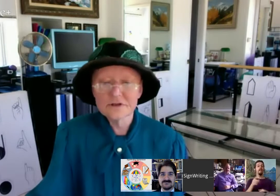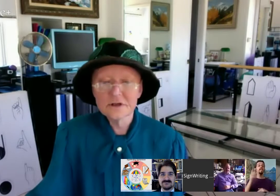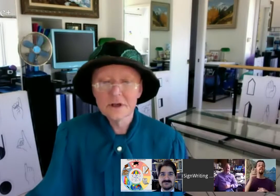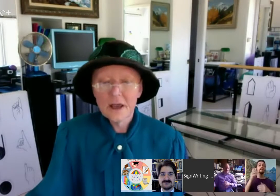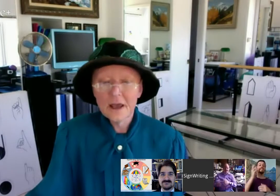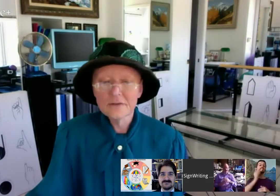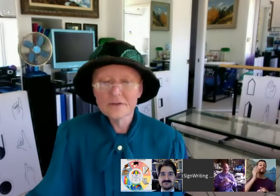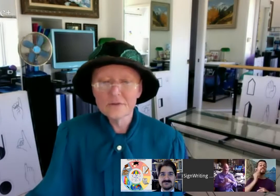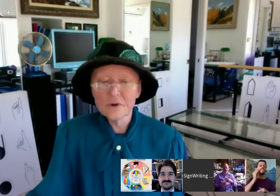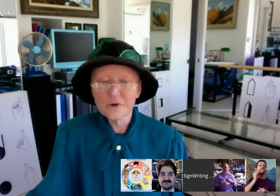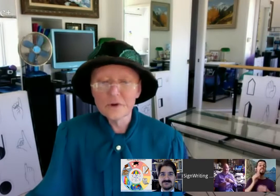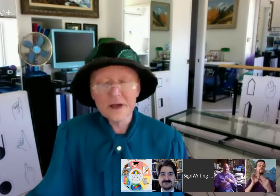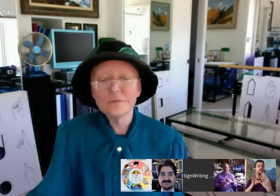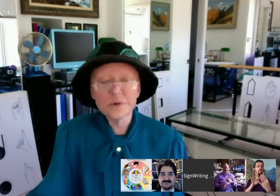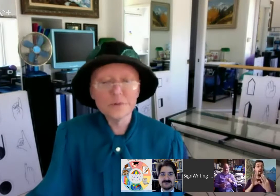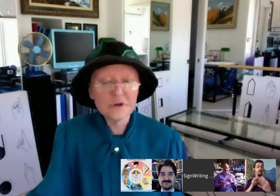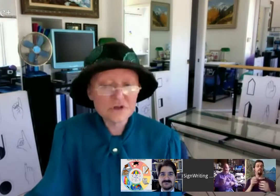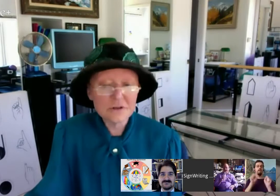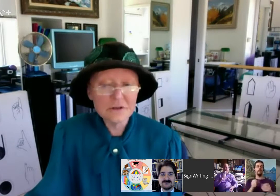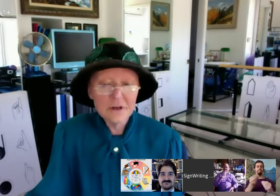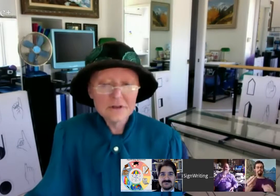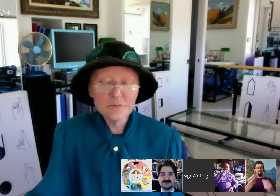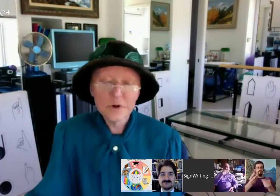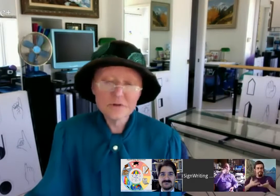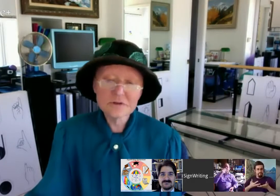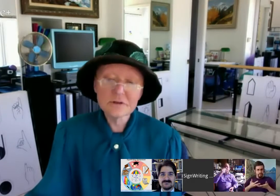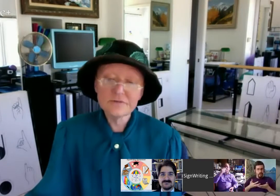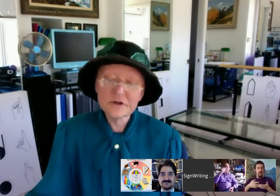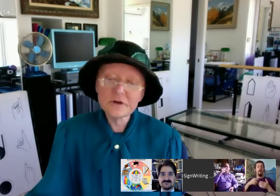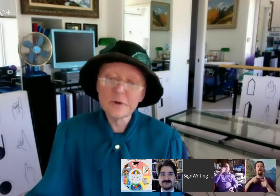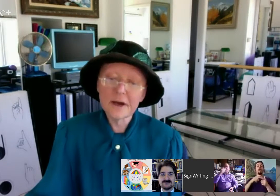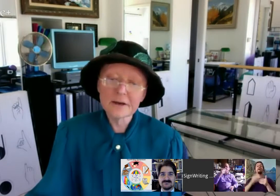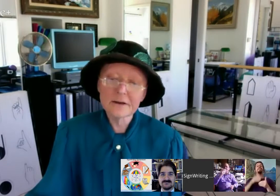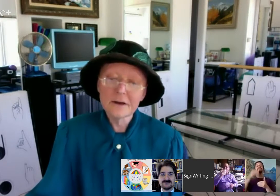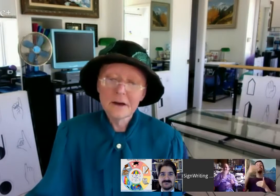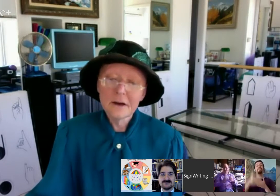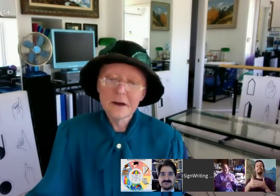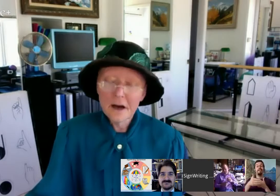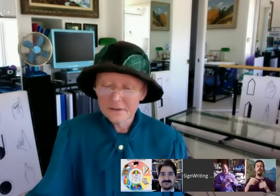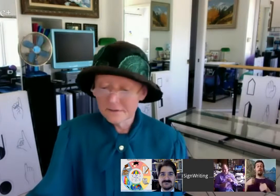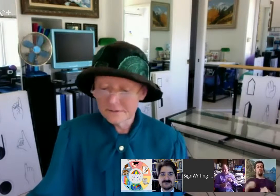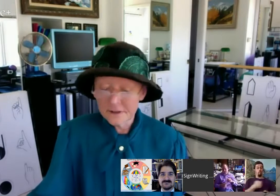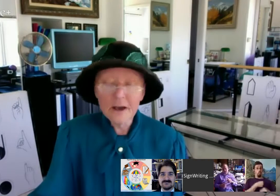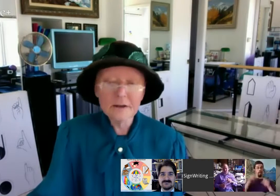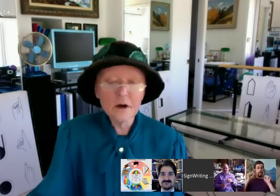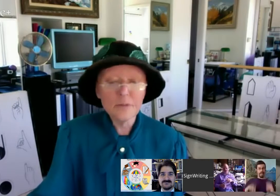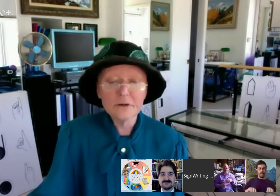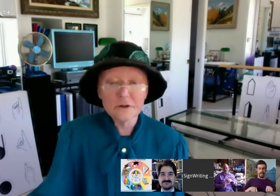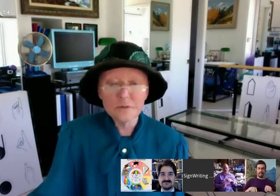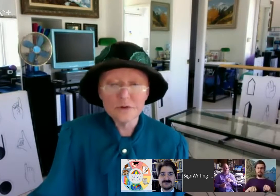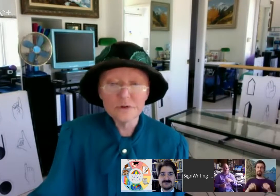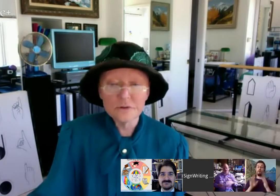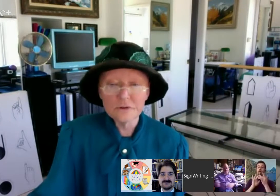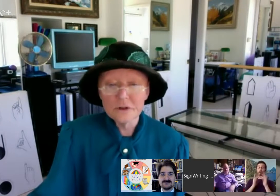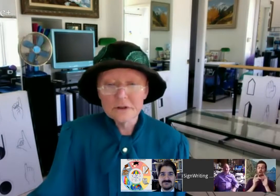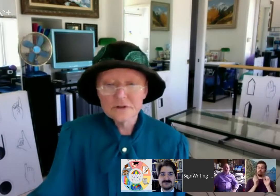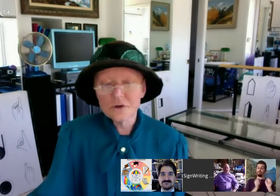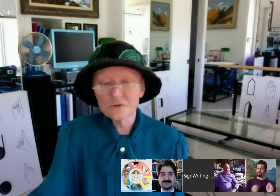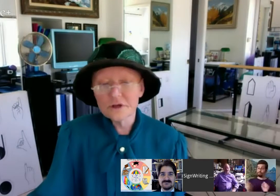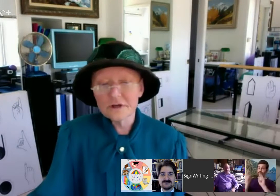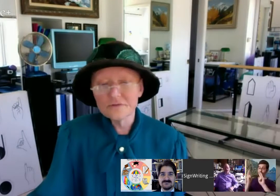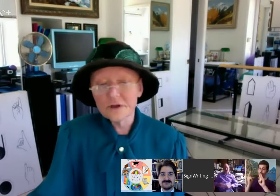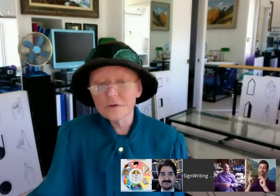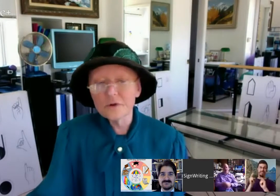feedback with us, and that we would have permission to post the feedback online, up on the